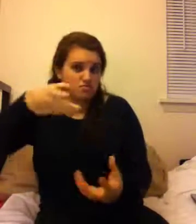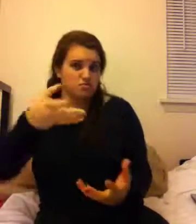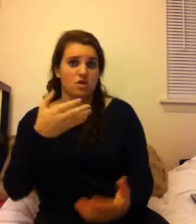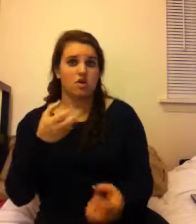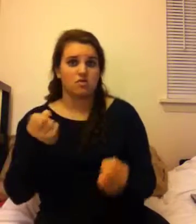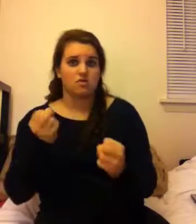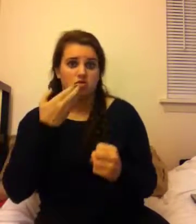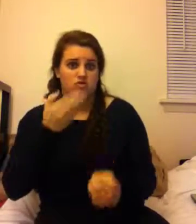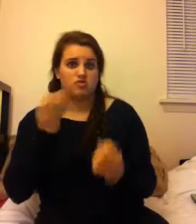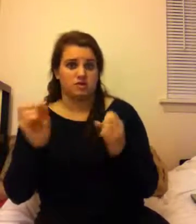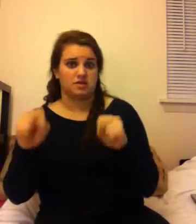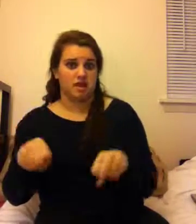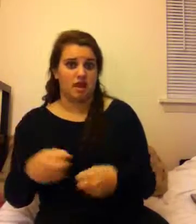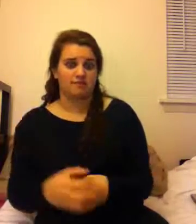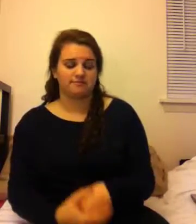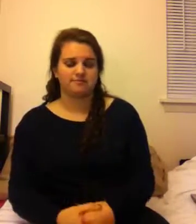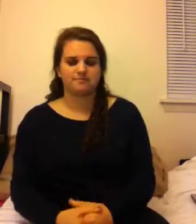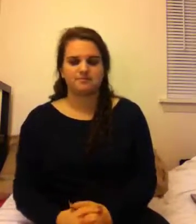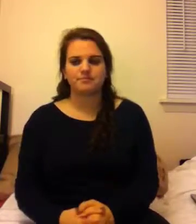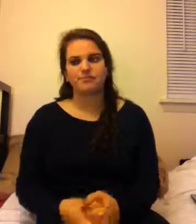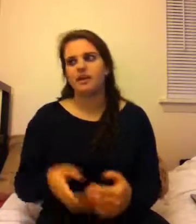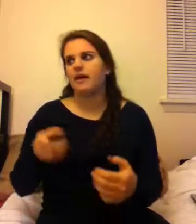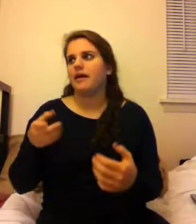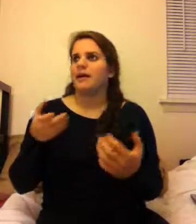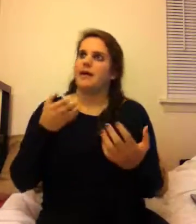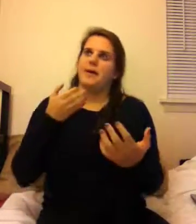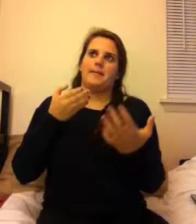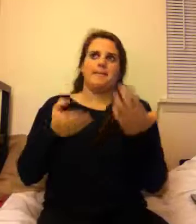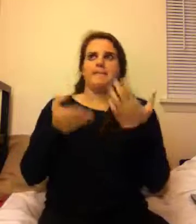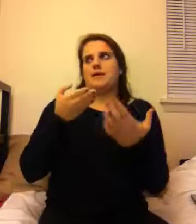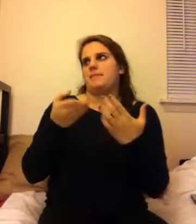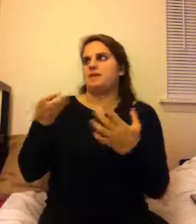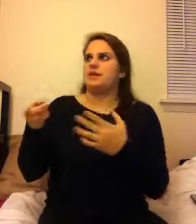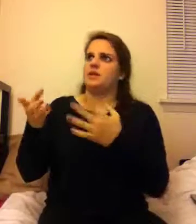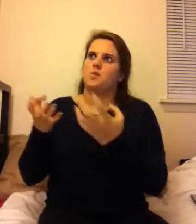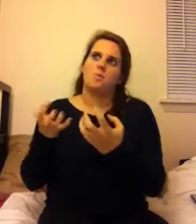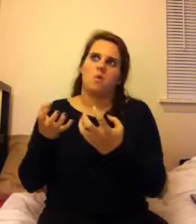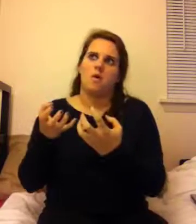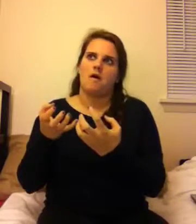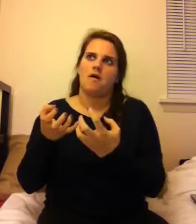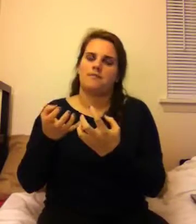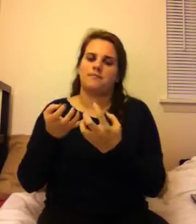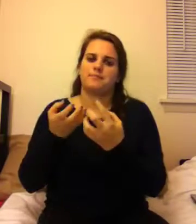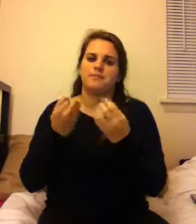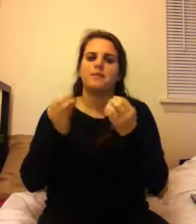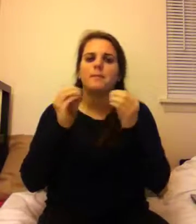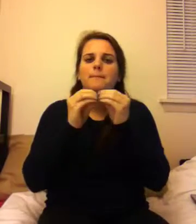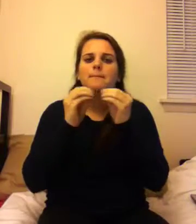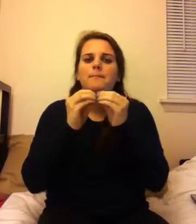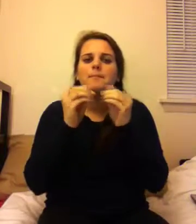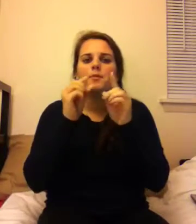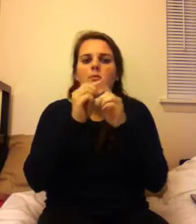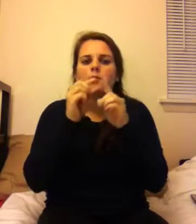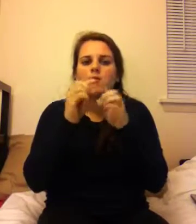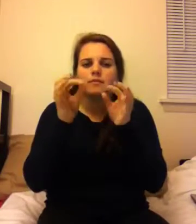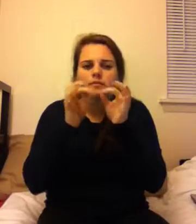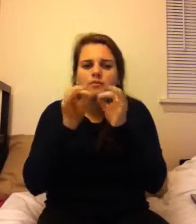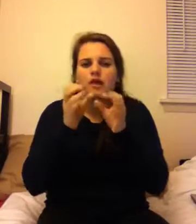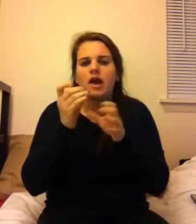Maybe he needs more vocabulary defined, or he needs you to leave more space on each page, or